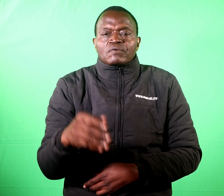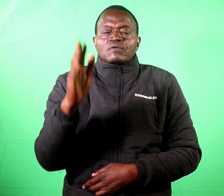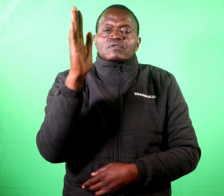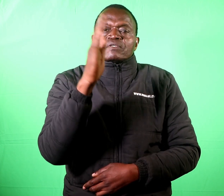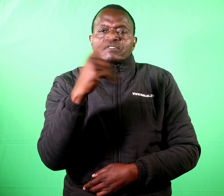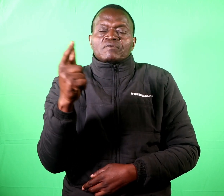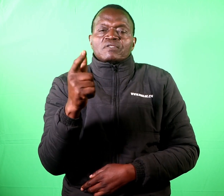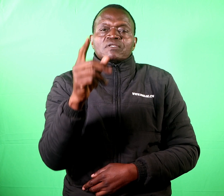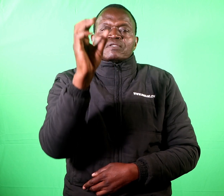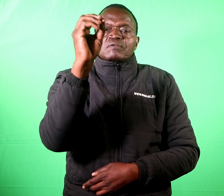17%.